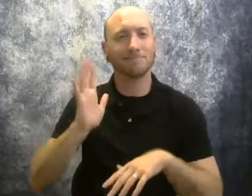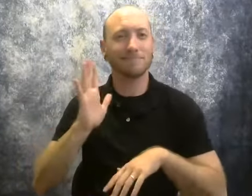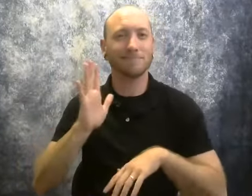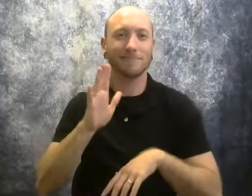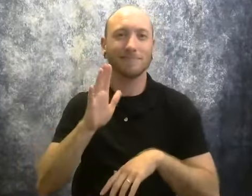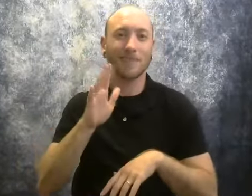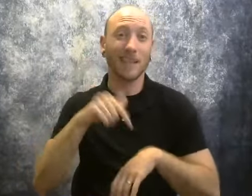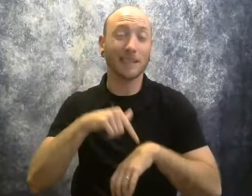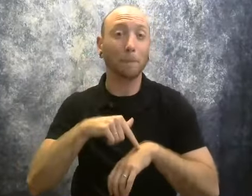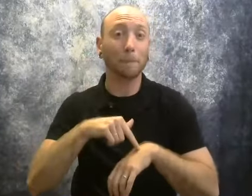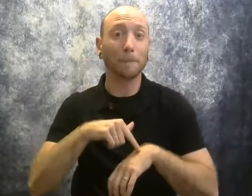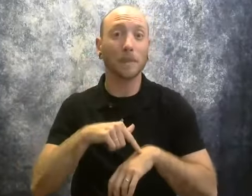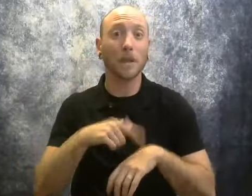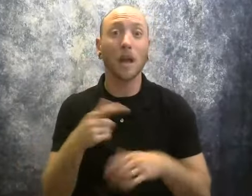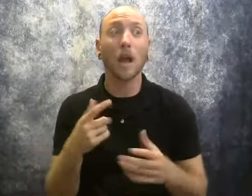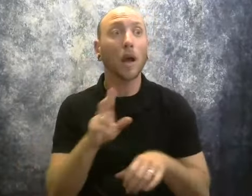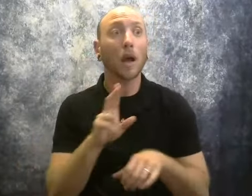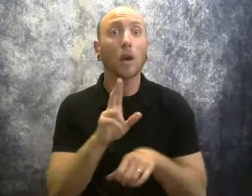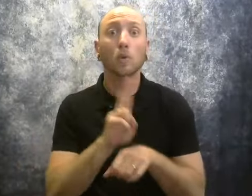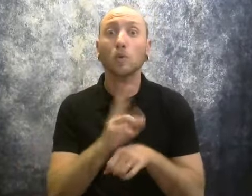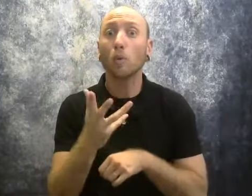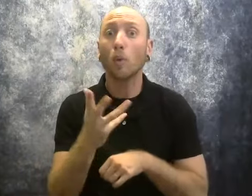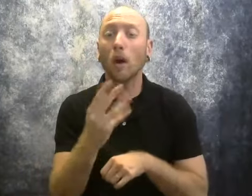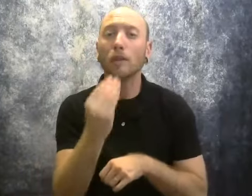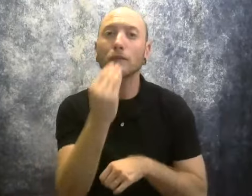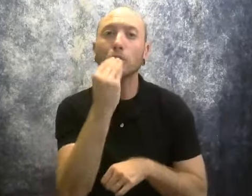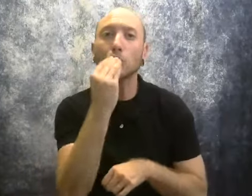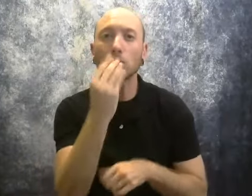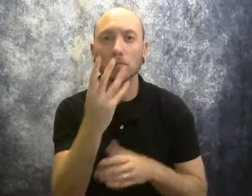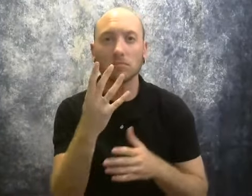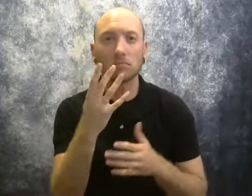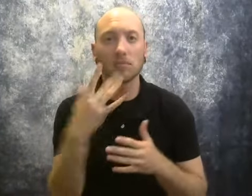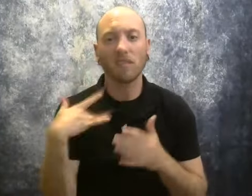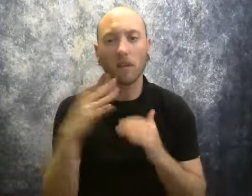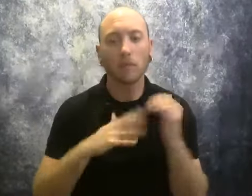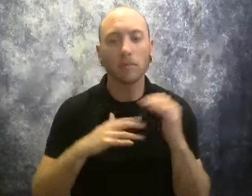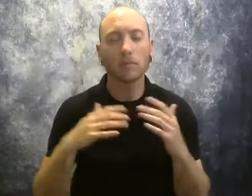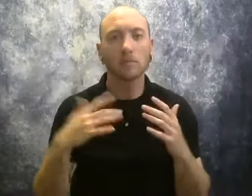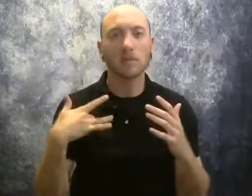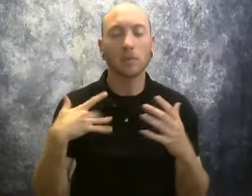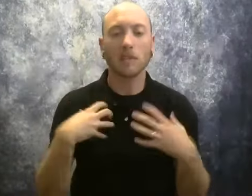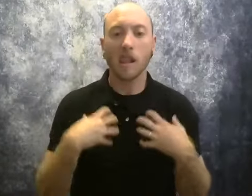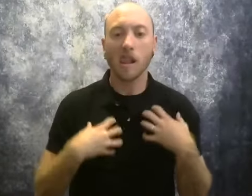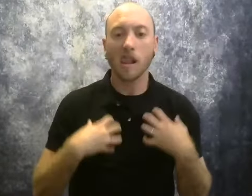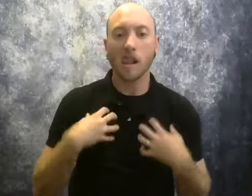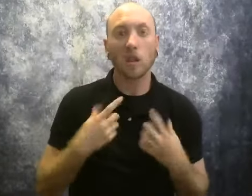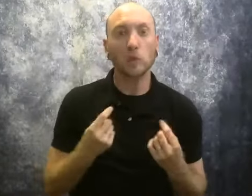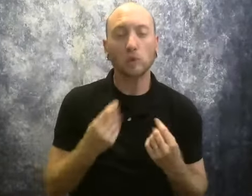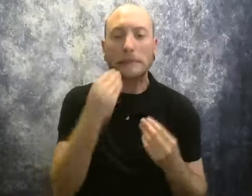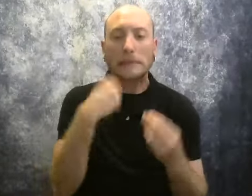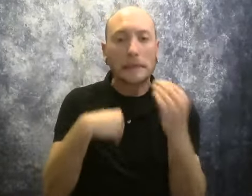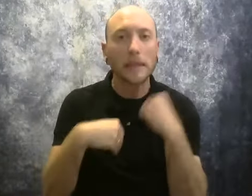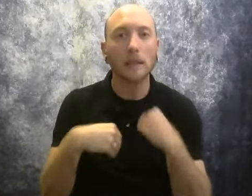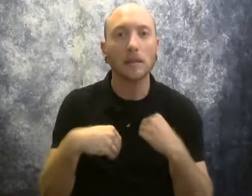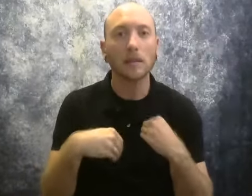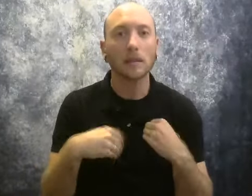And then even in that time, I suppose food became a comfort. One of those negative cycles, feeling